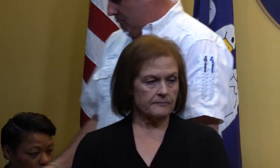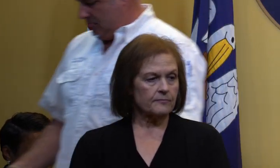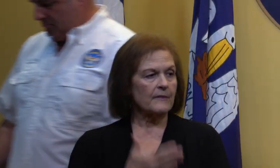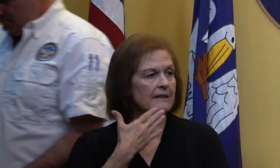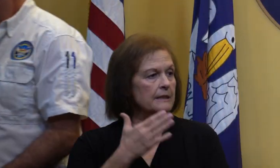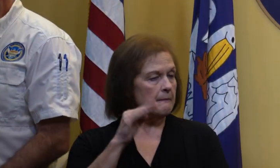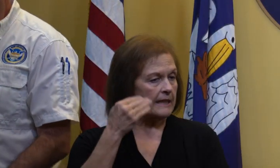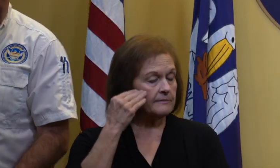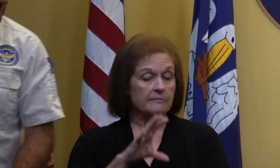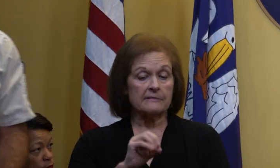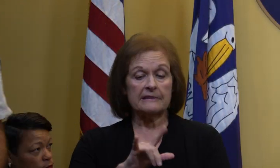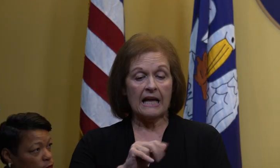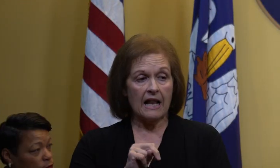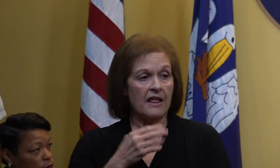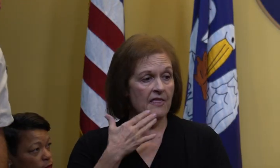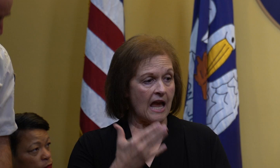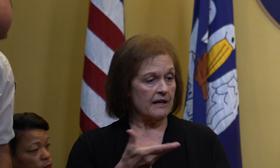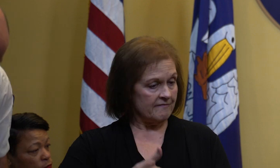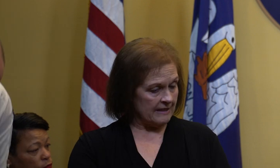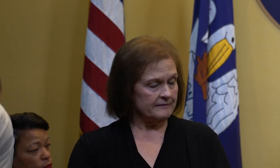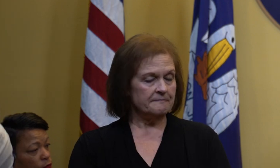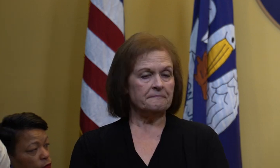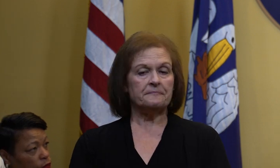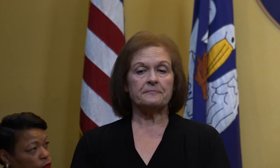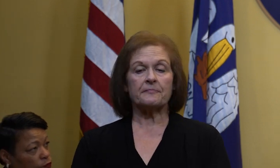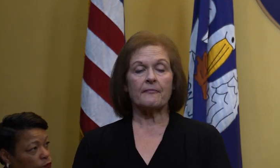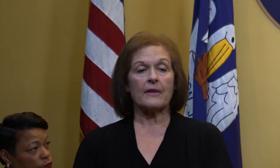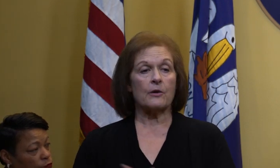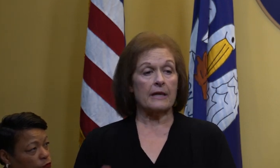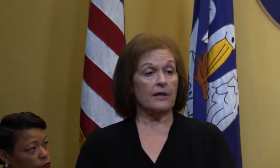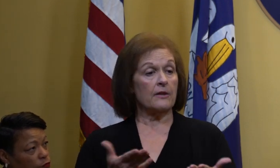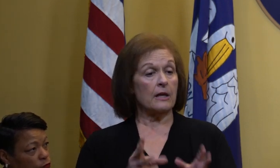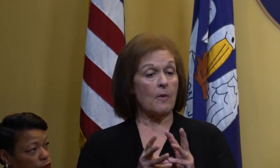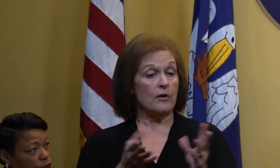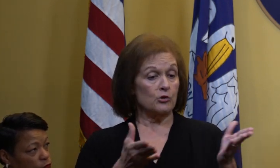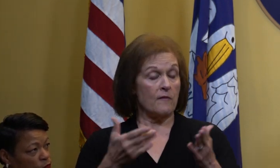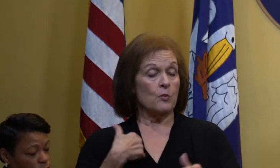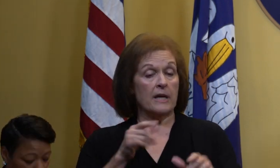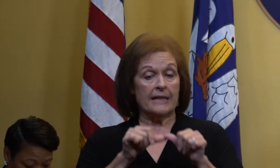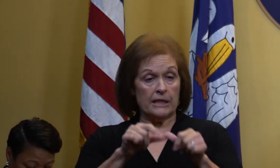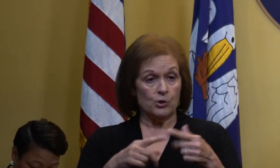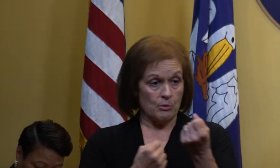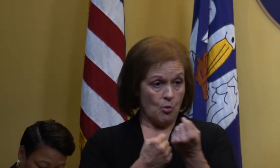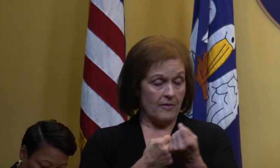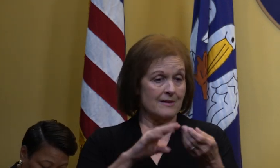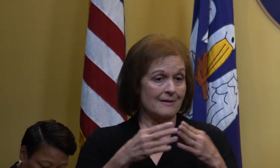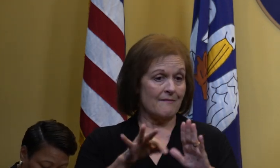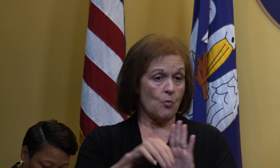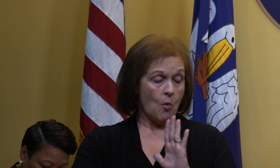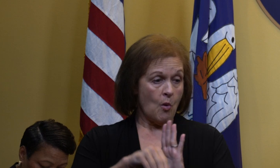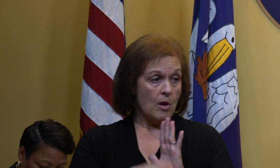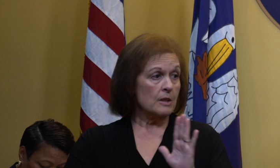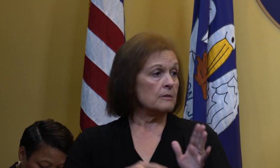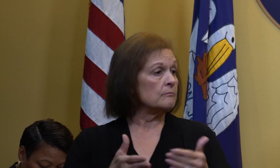Thank you, Madam Mayor. And Colin, thank you for having us. Good afternoon. We at the National Weather Service will continue to support the city of New Orleans